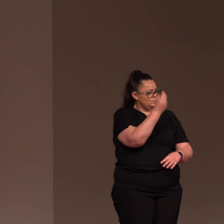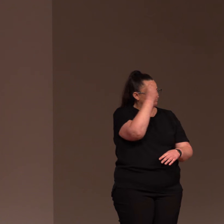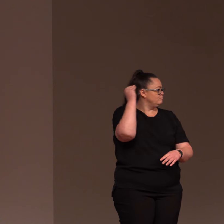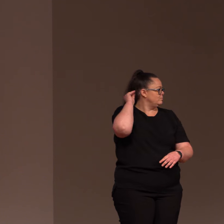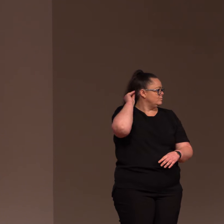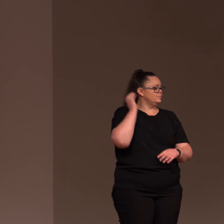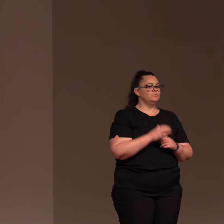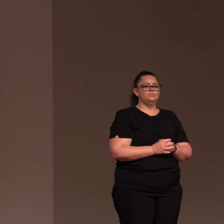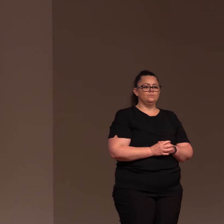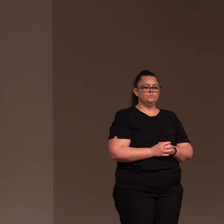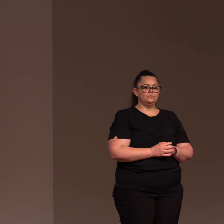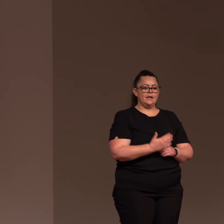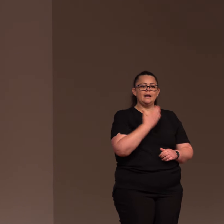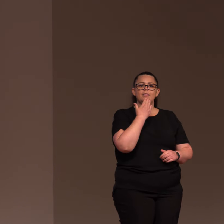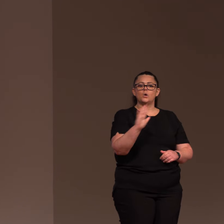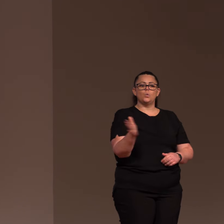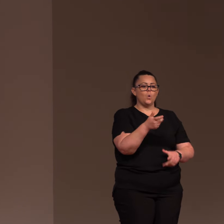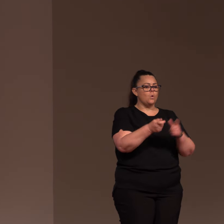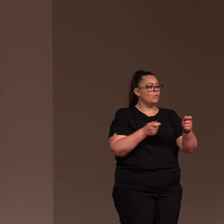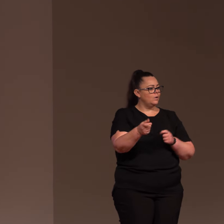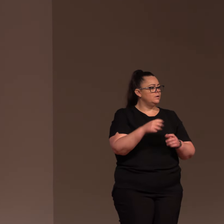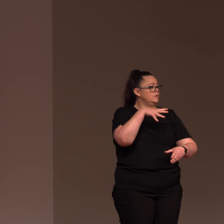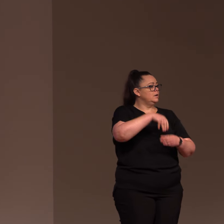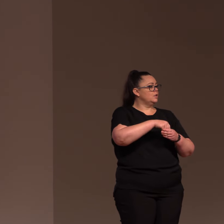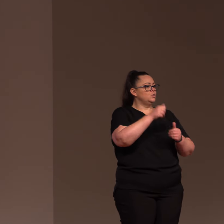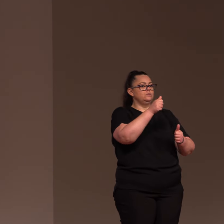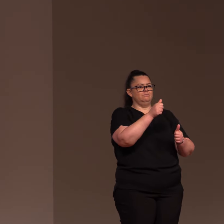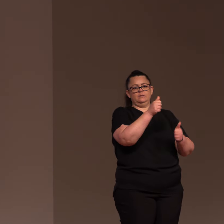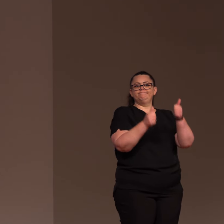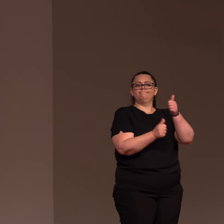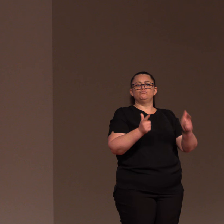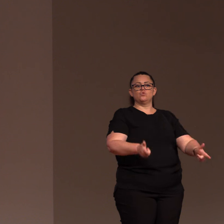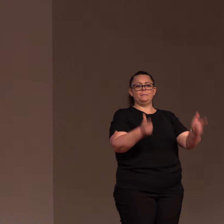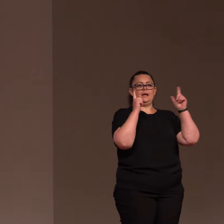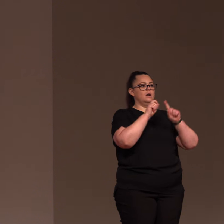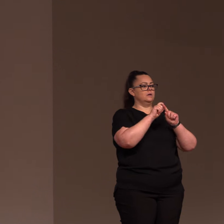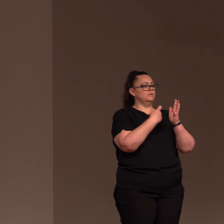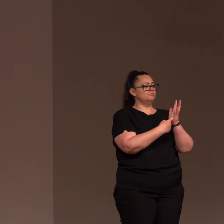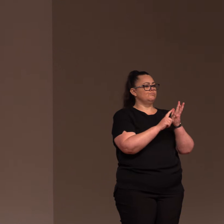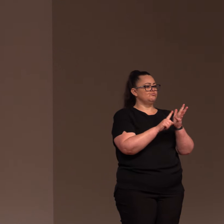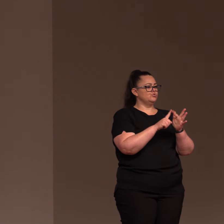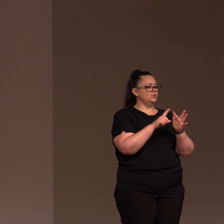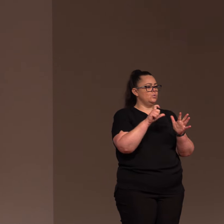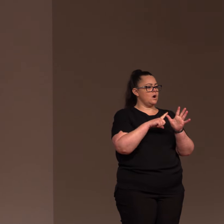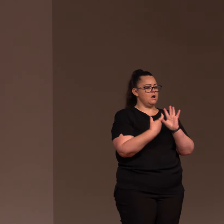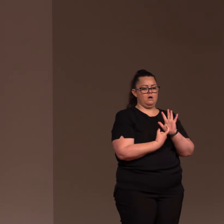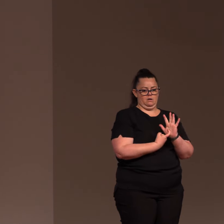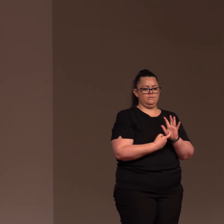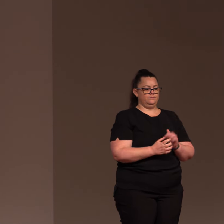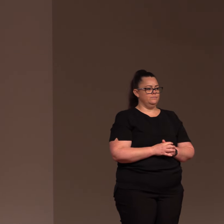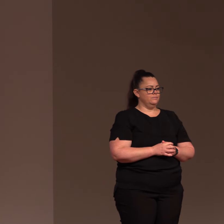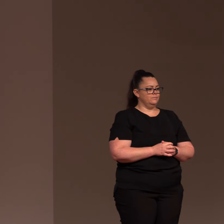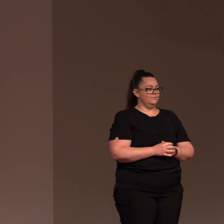guests, in particular the Deputy Prime Minister Prue Carr, sitting here. We're about to get into it. It's a special